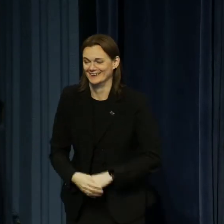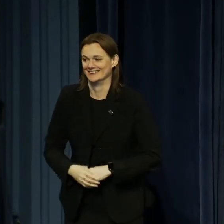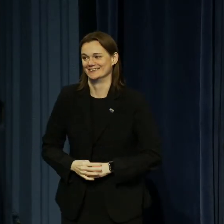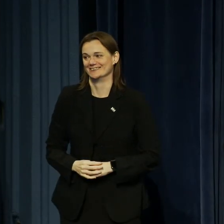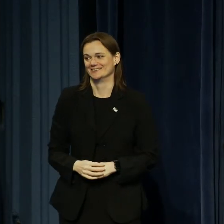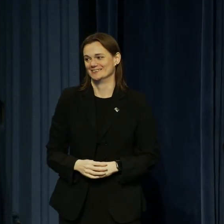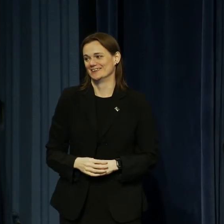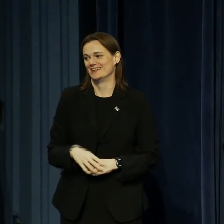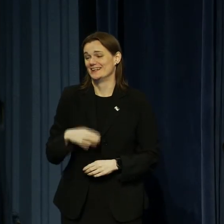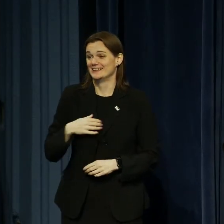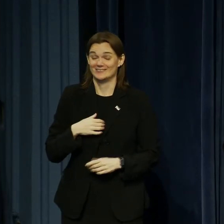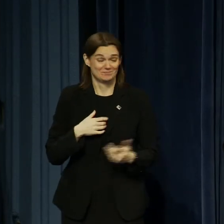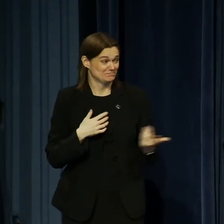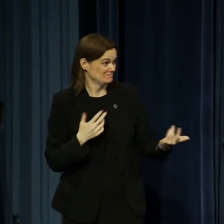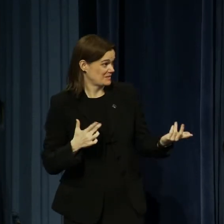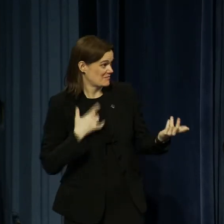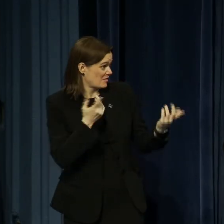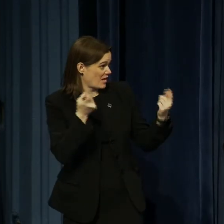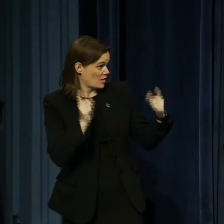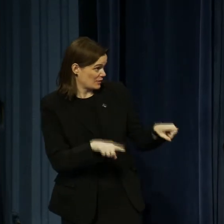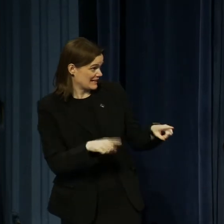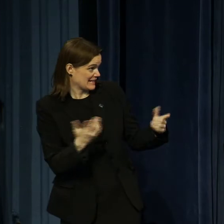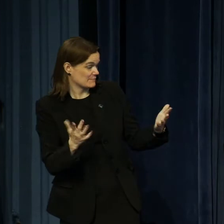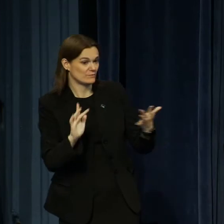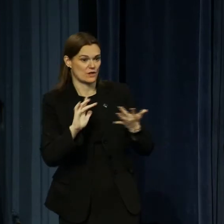Suzanne Landry.